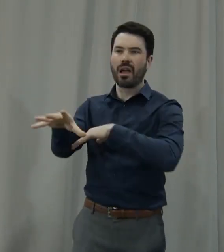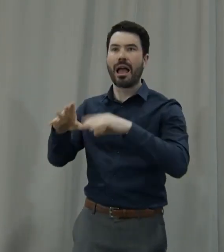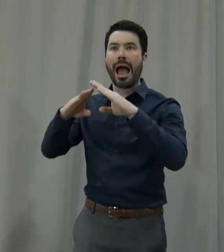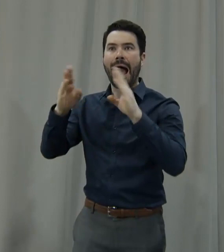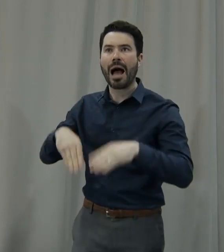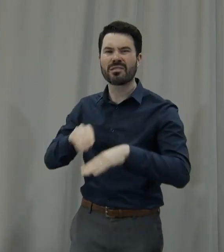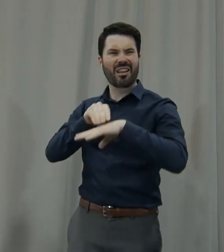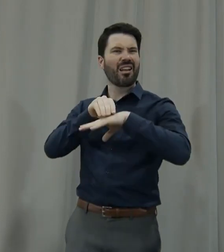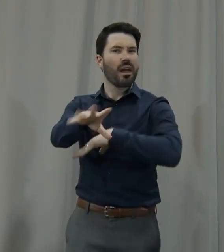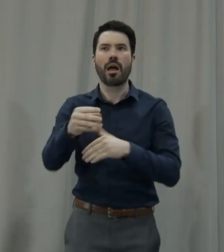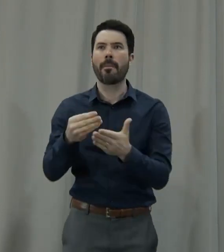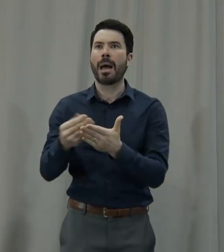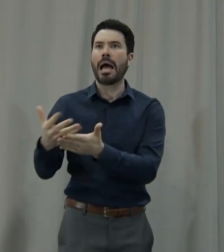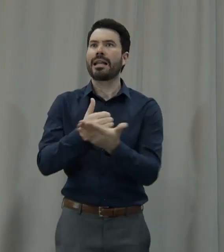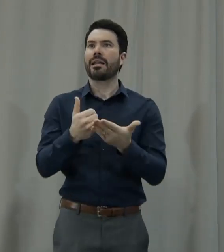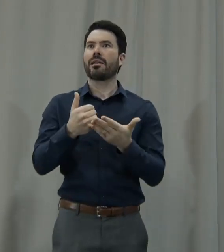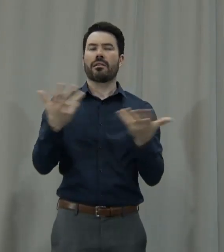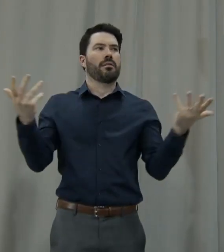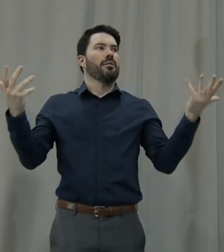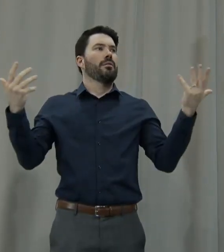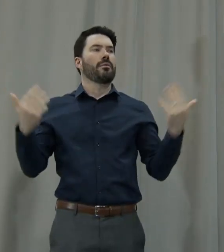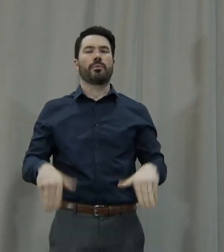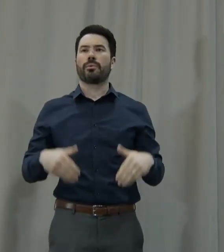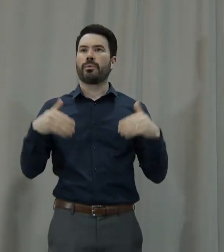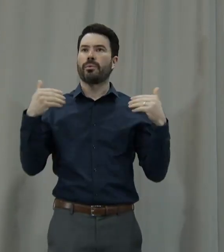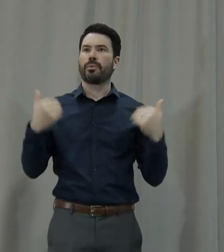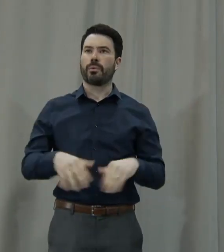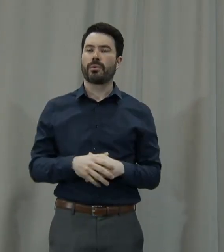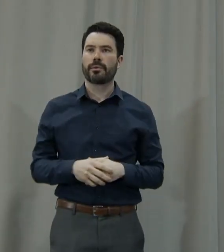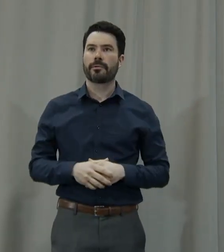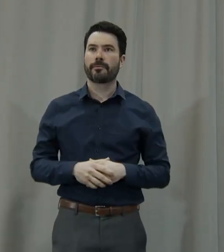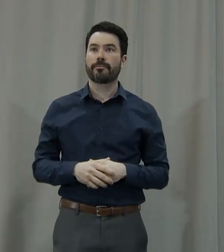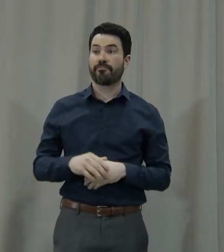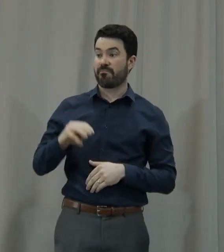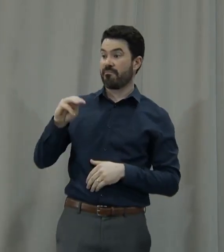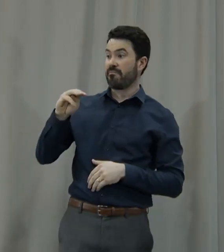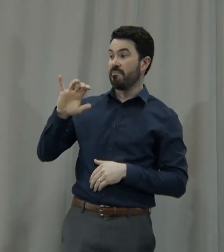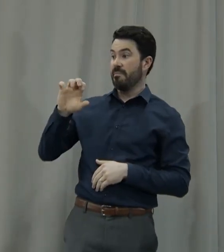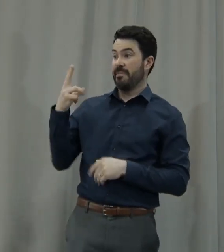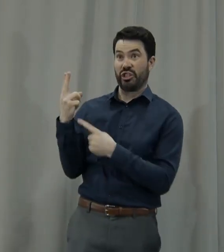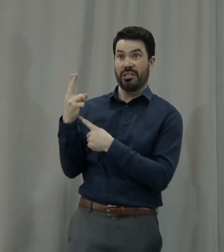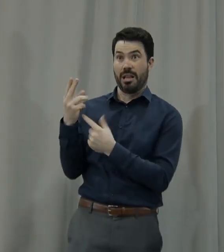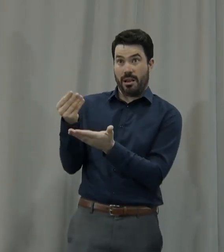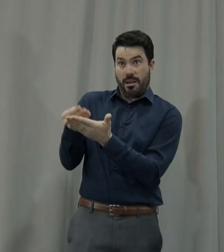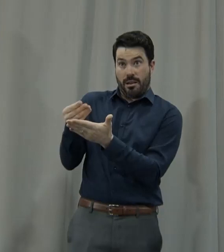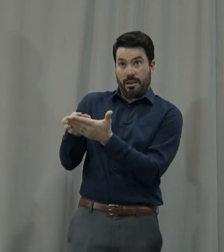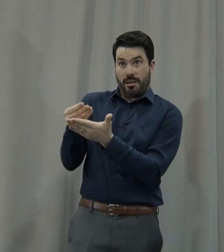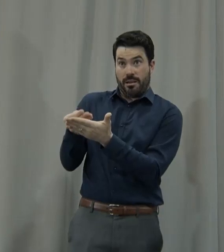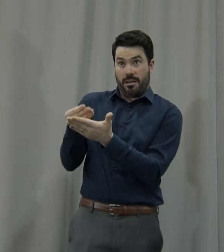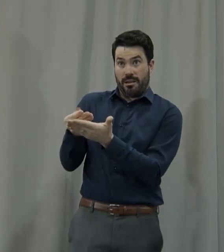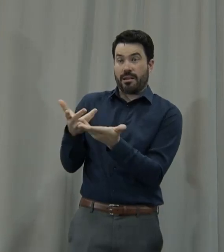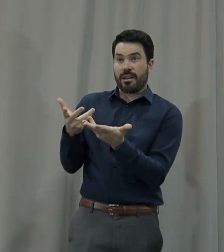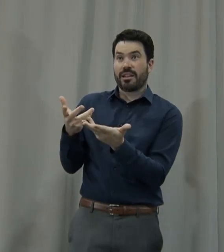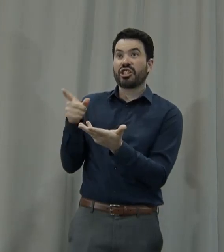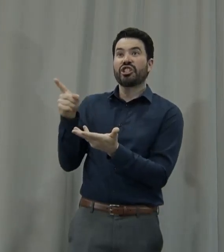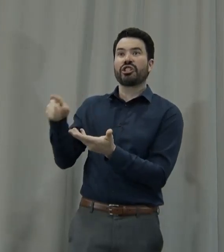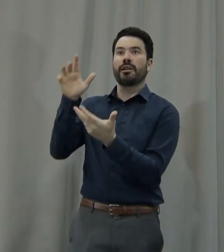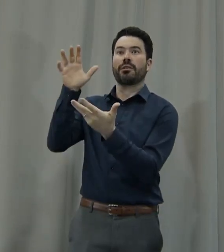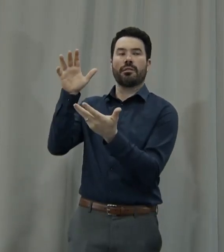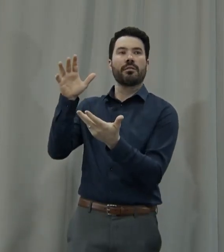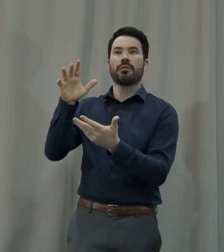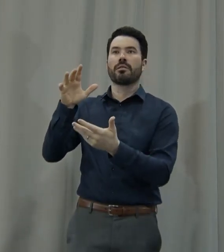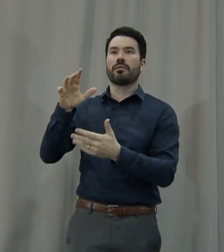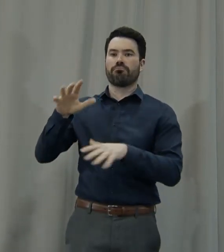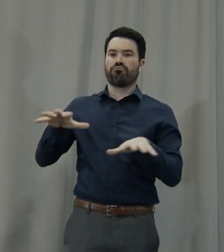et cetera. As we think about Michigan's economy, she secured 32,000 good-paying